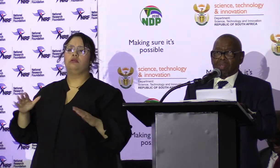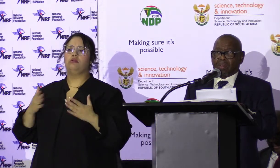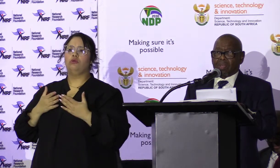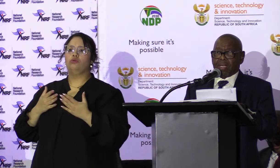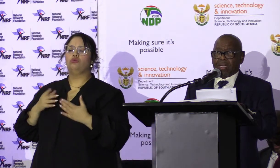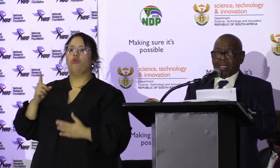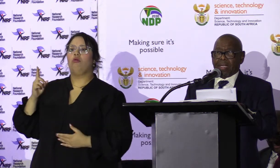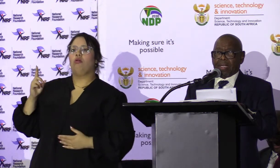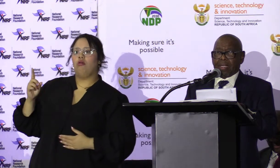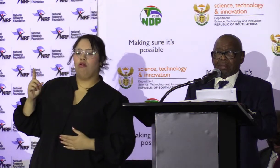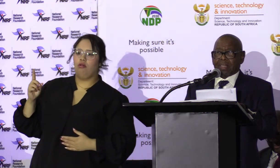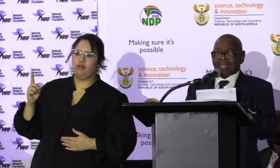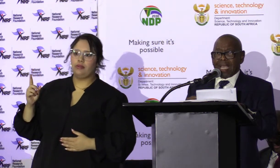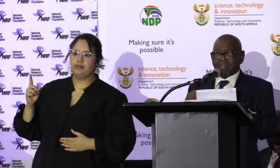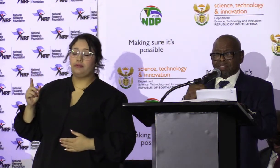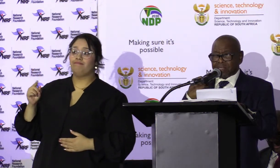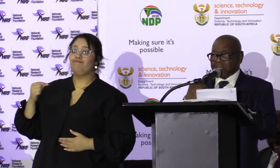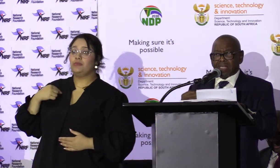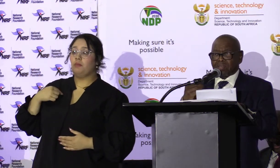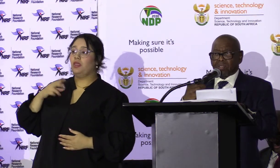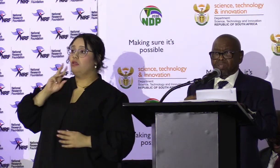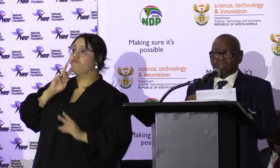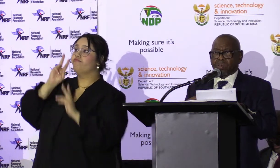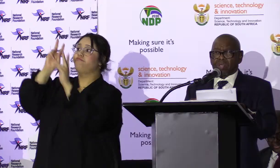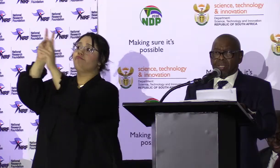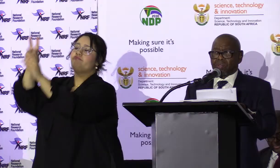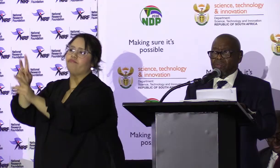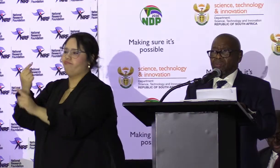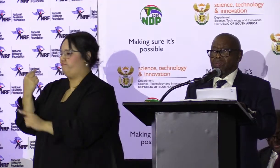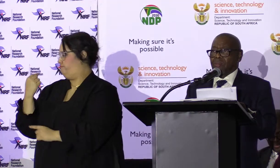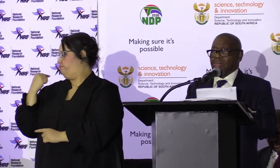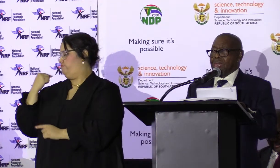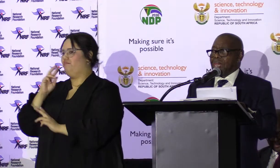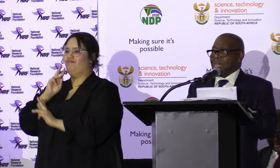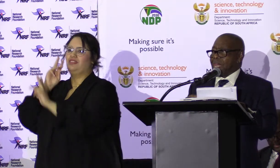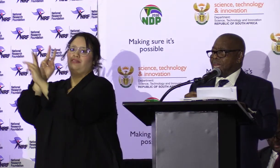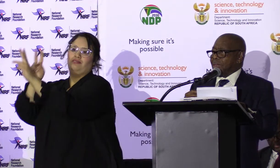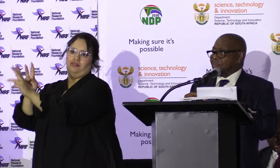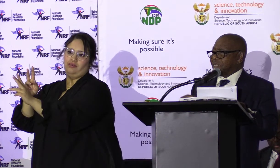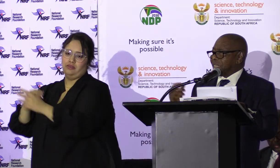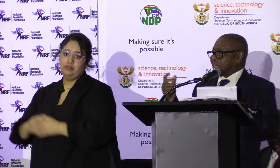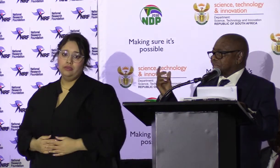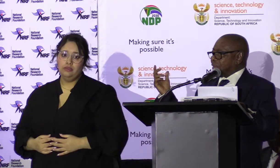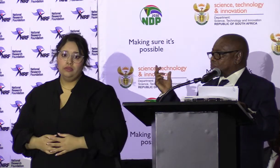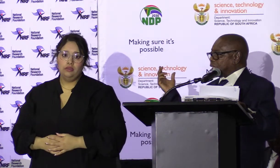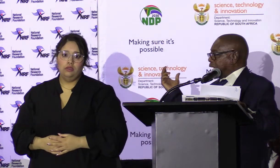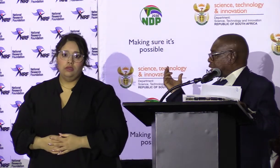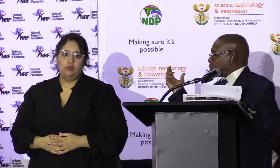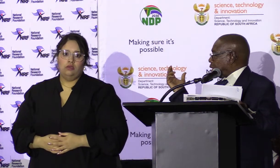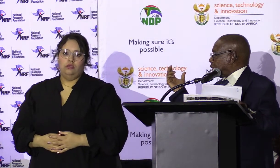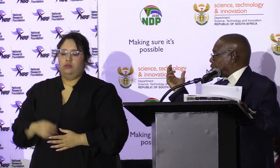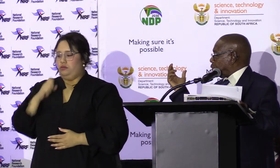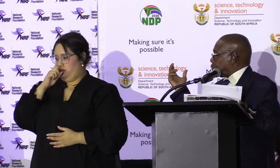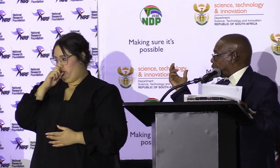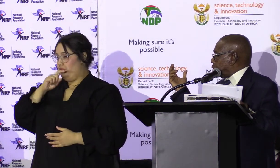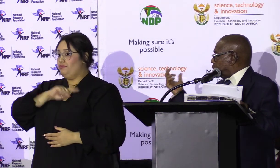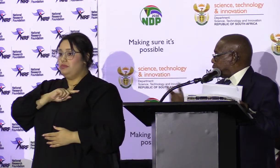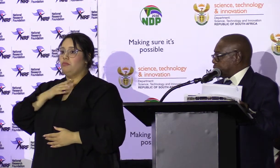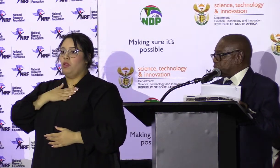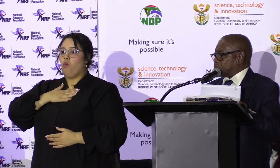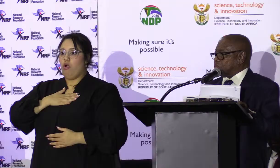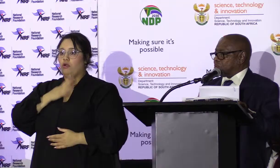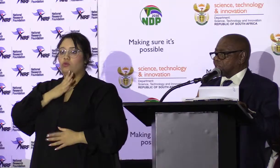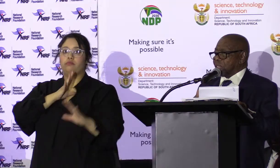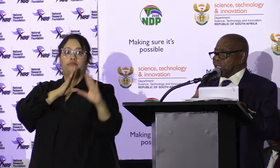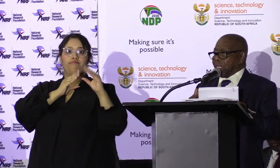that I visited not so long ago Much as I would like to adopt